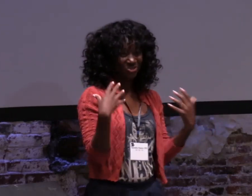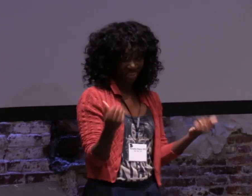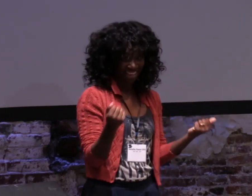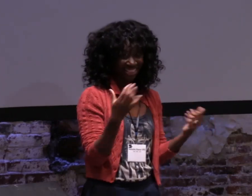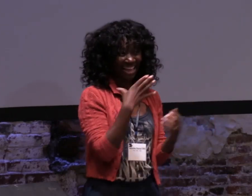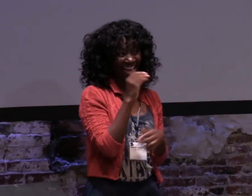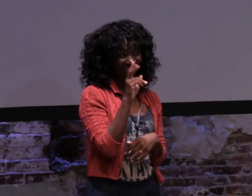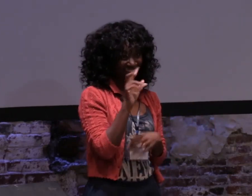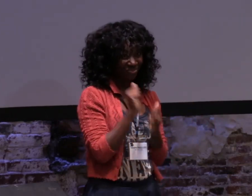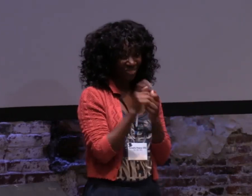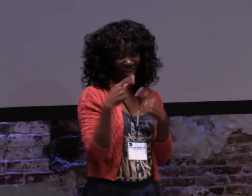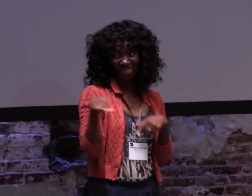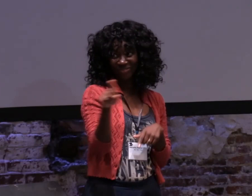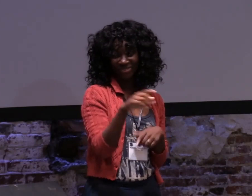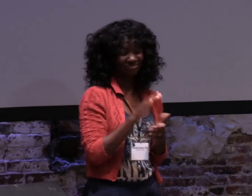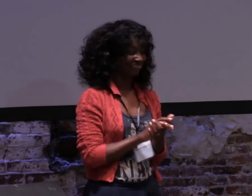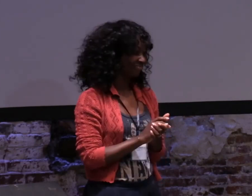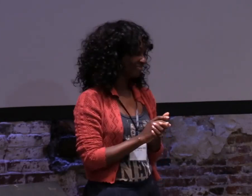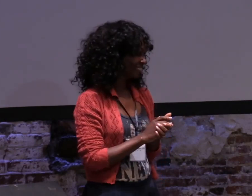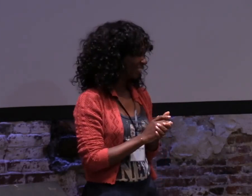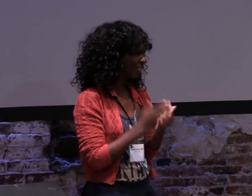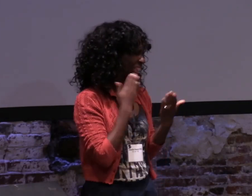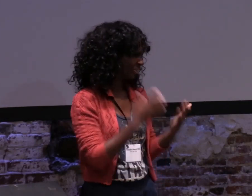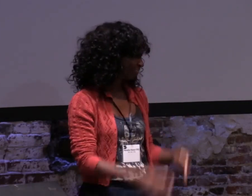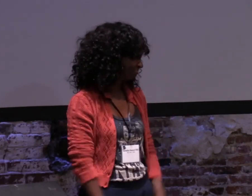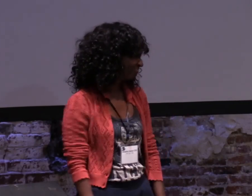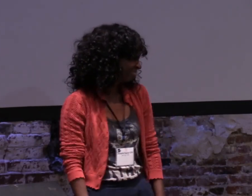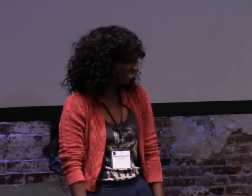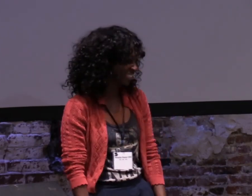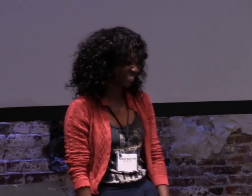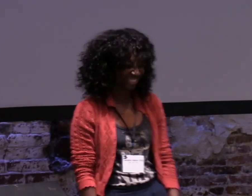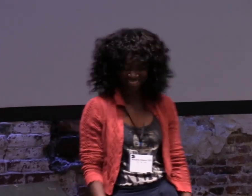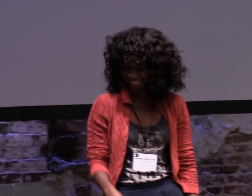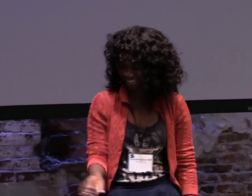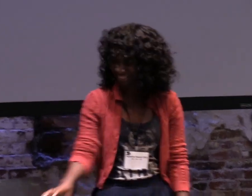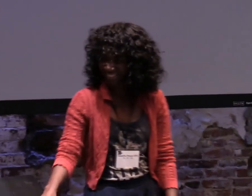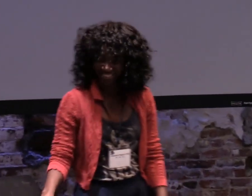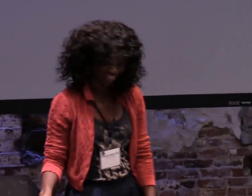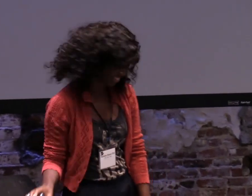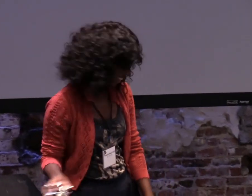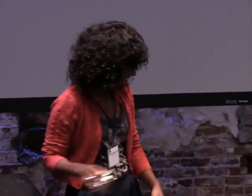share my love and my strength with each and every one of you. Thank you.